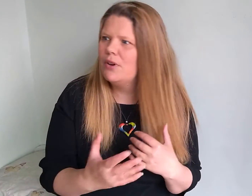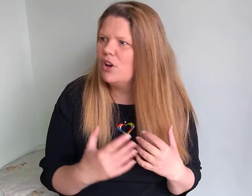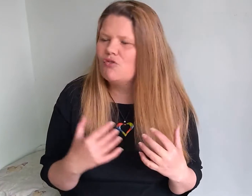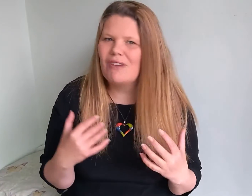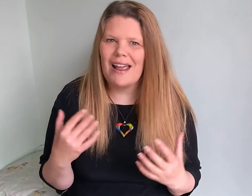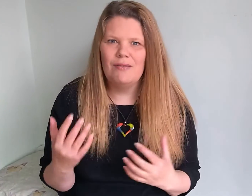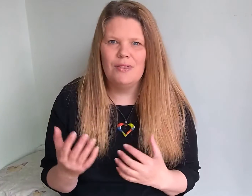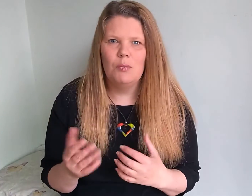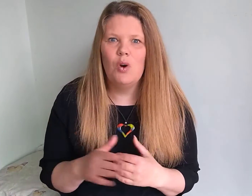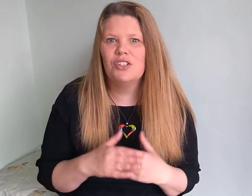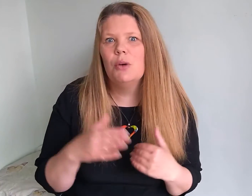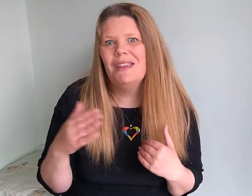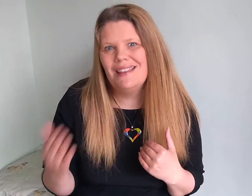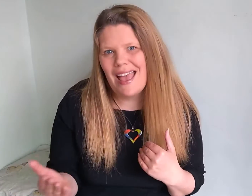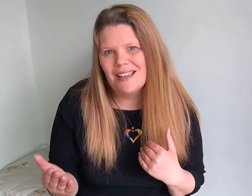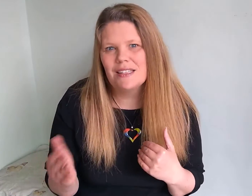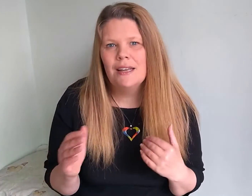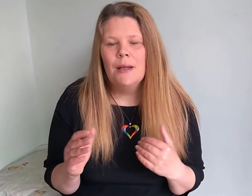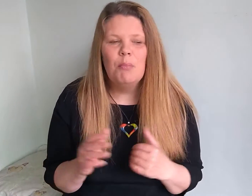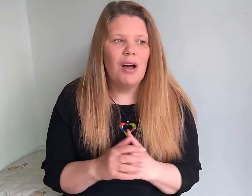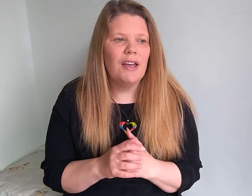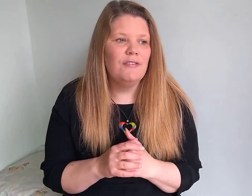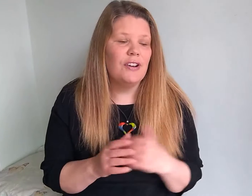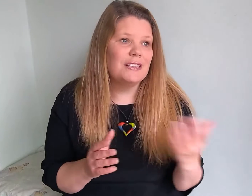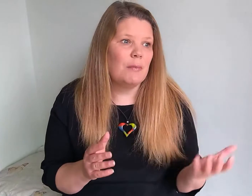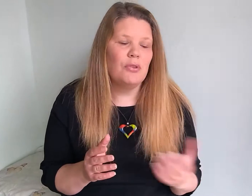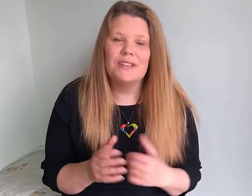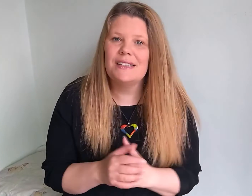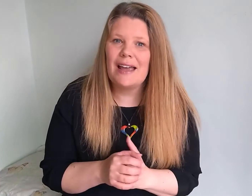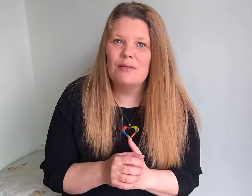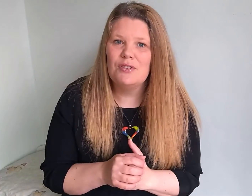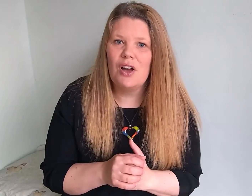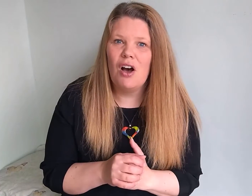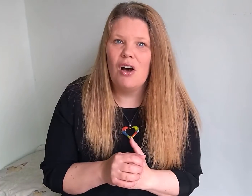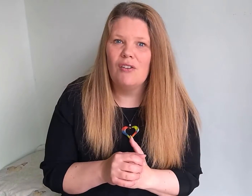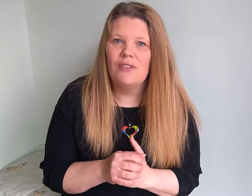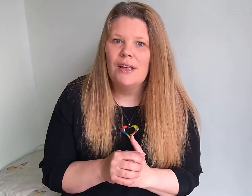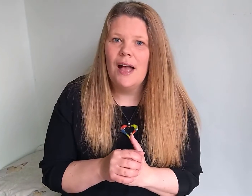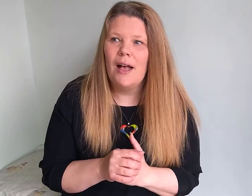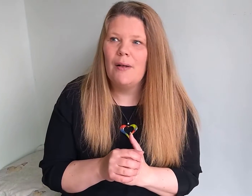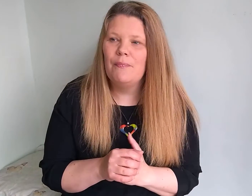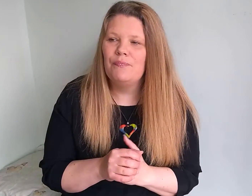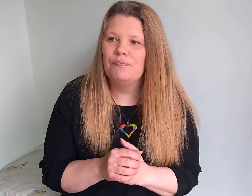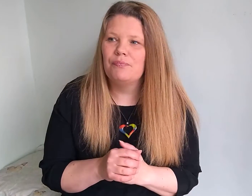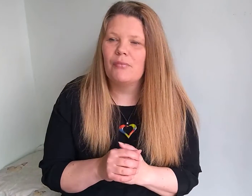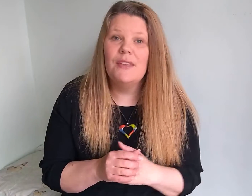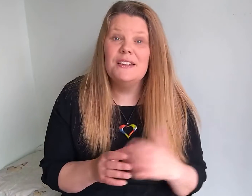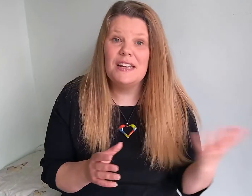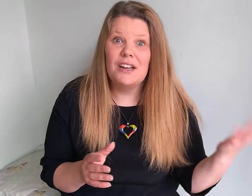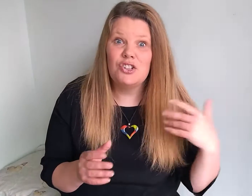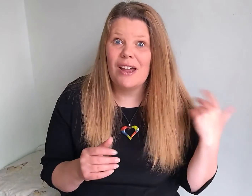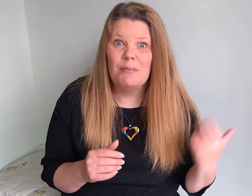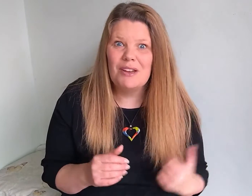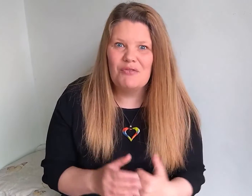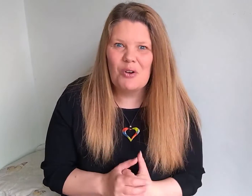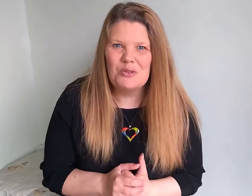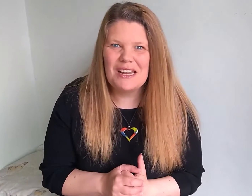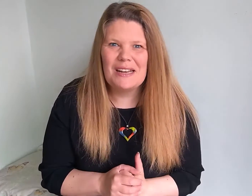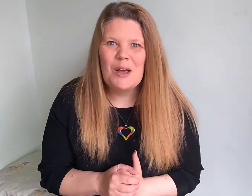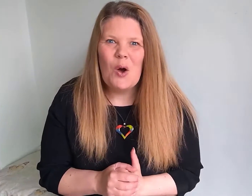on around them, what's coming next, by, for example, the sound of the dinner tray being rolled in,